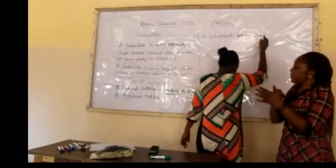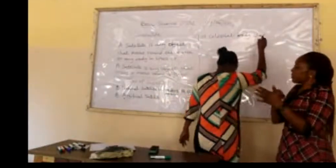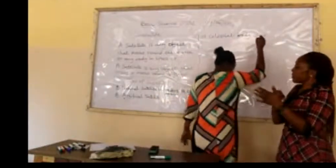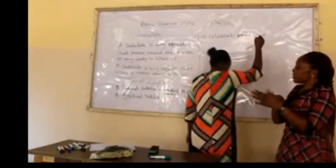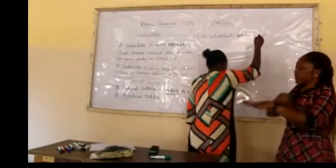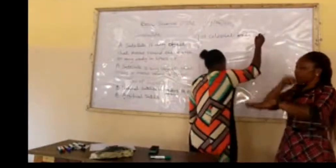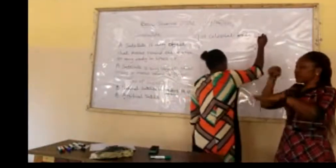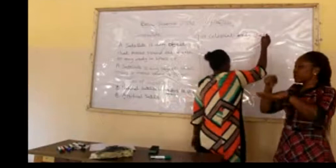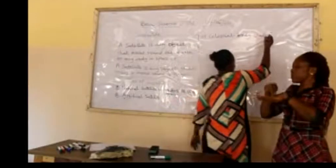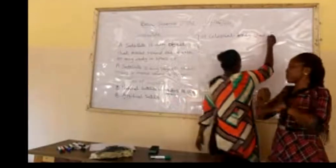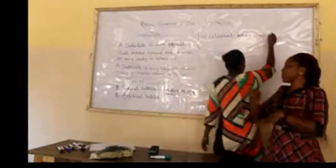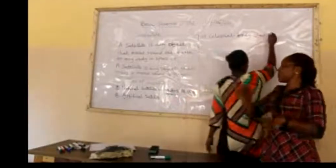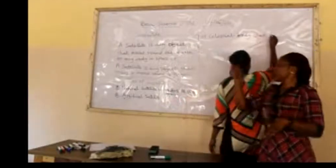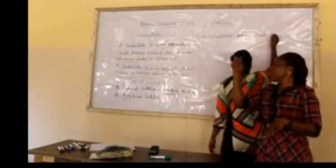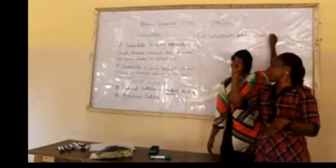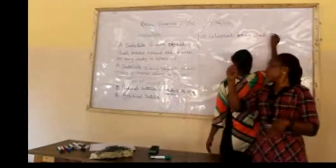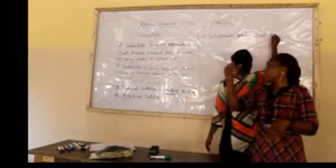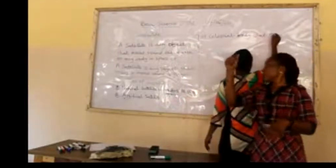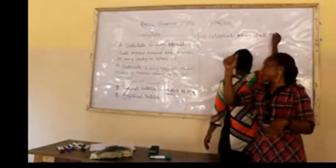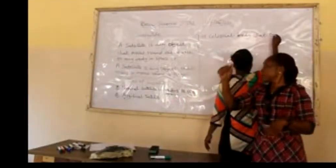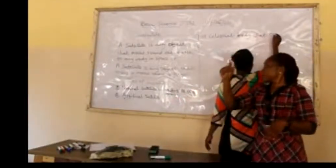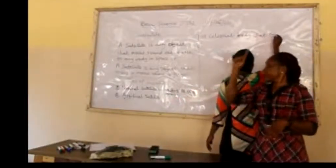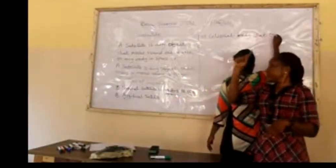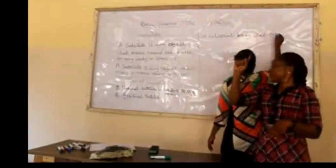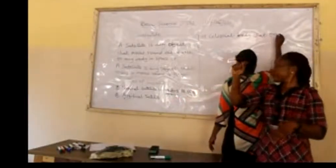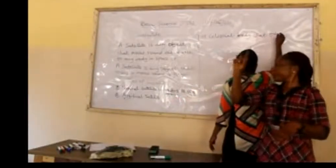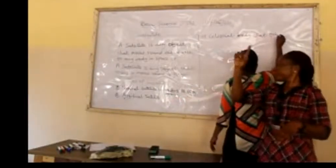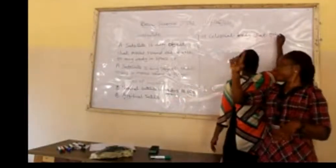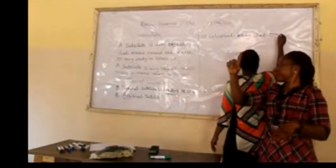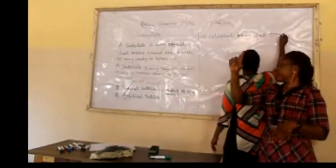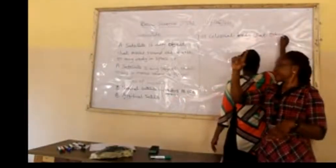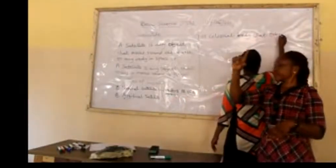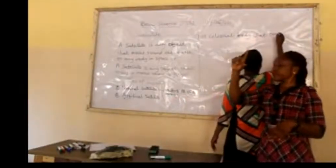or move around a planet.